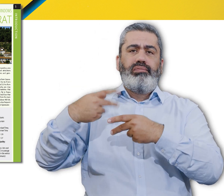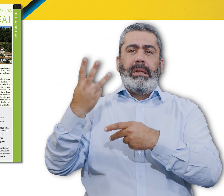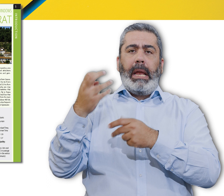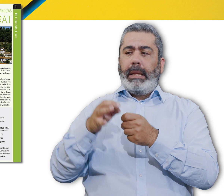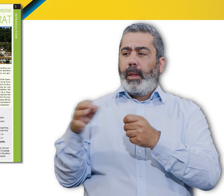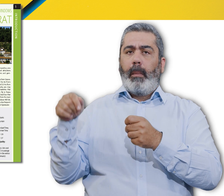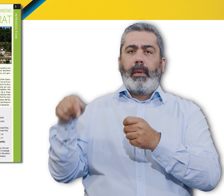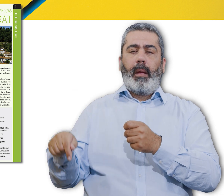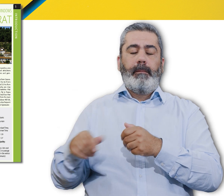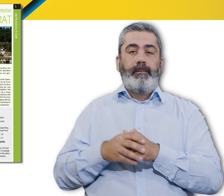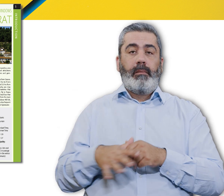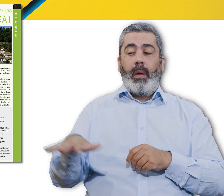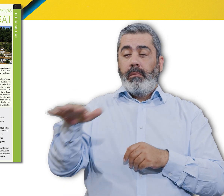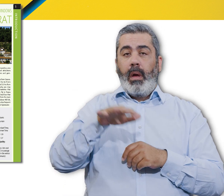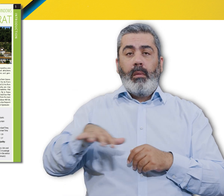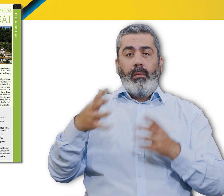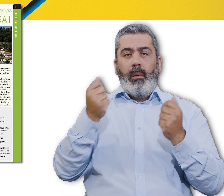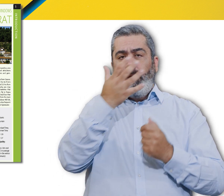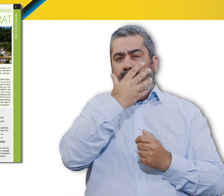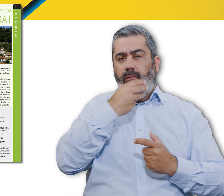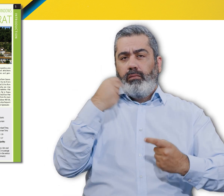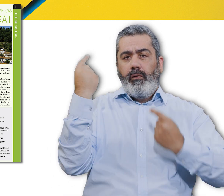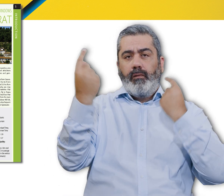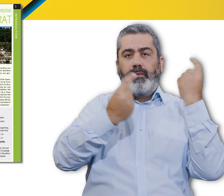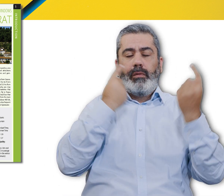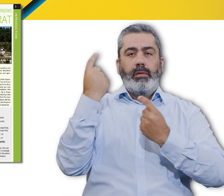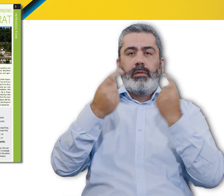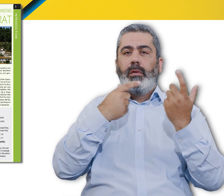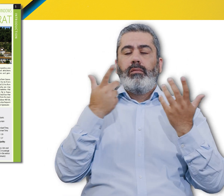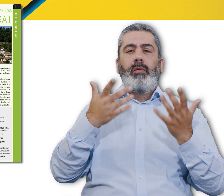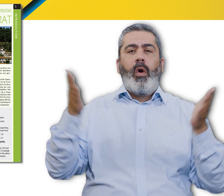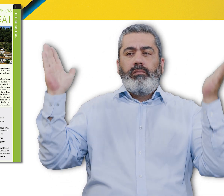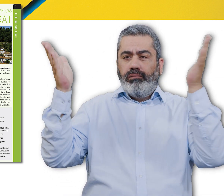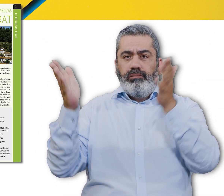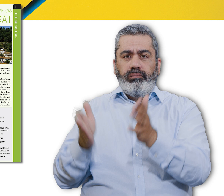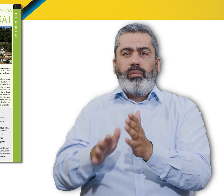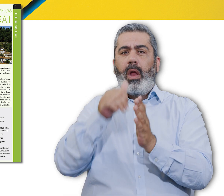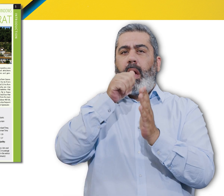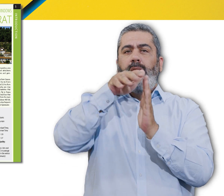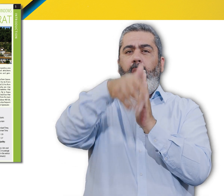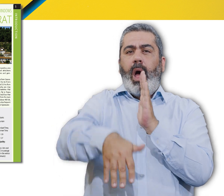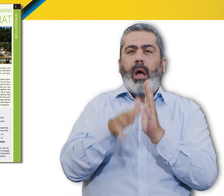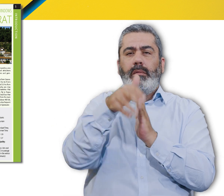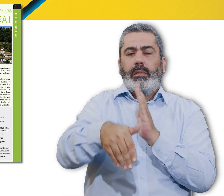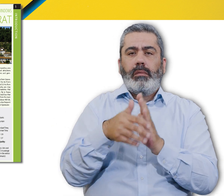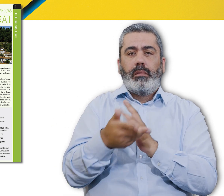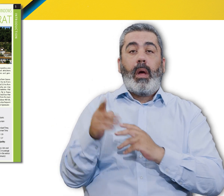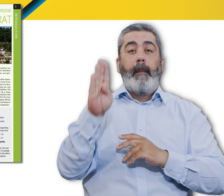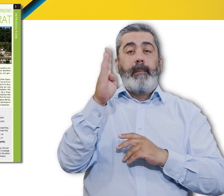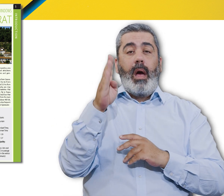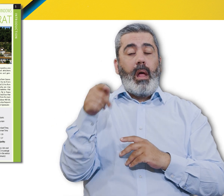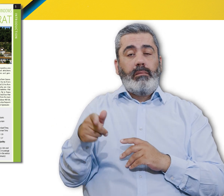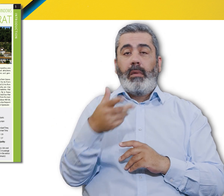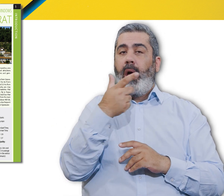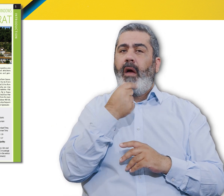spectacular natural attractions including deep canyons and gem-toned waterfalls. Birat is easily accessible from Greece.